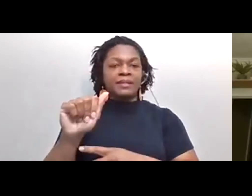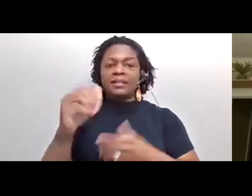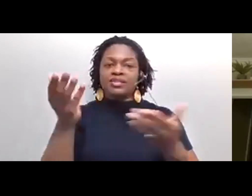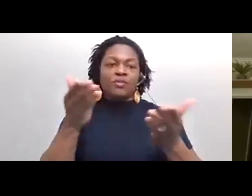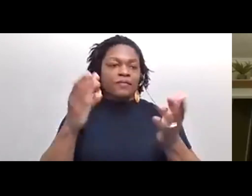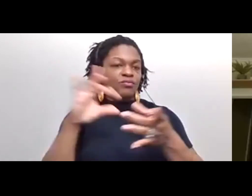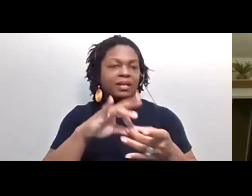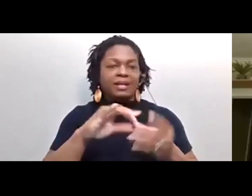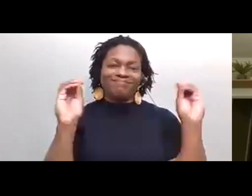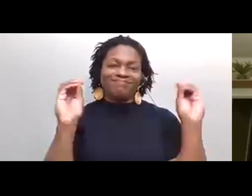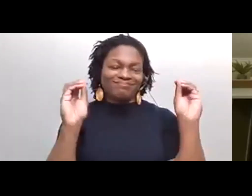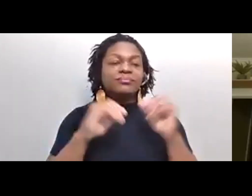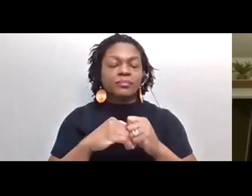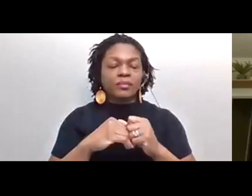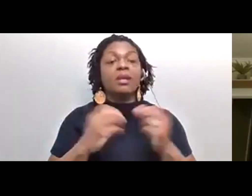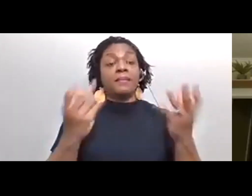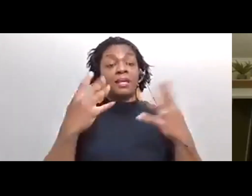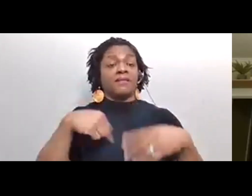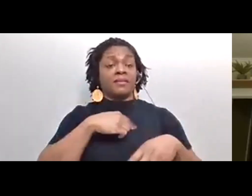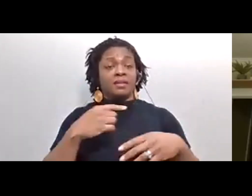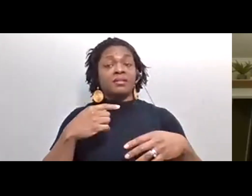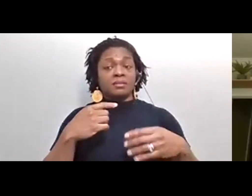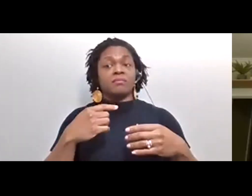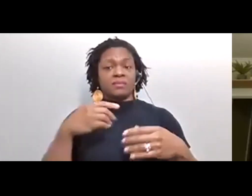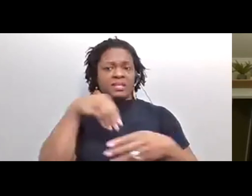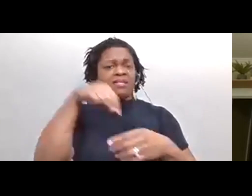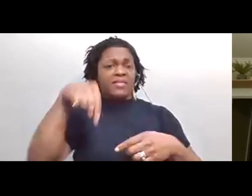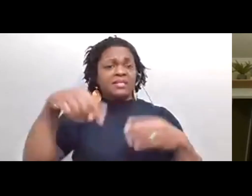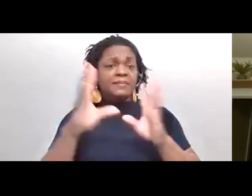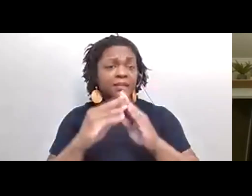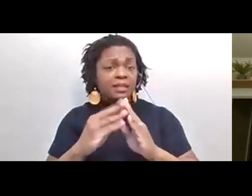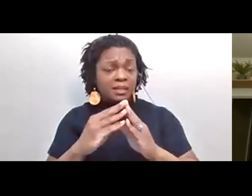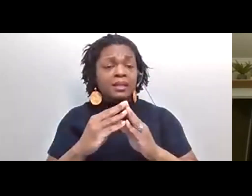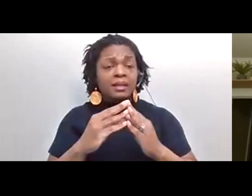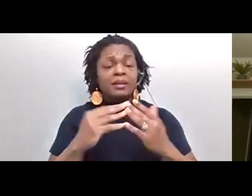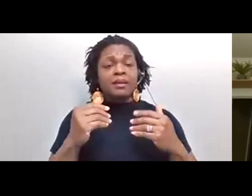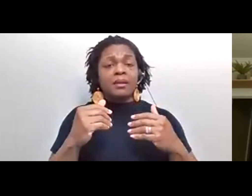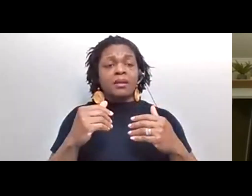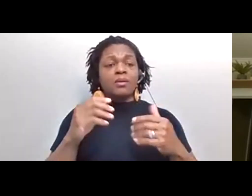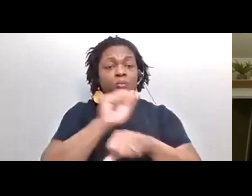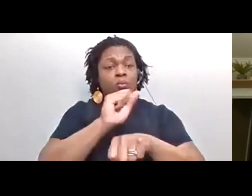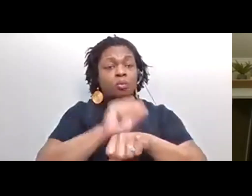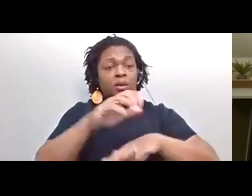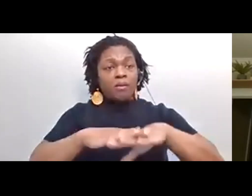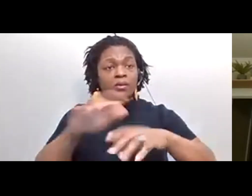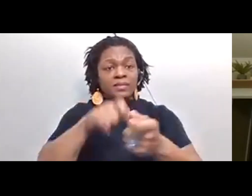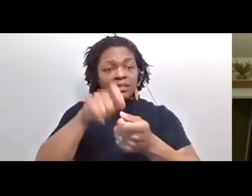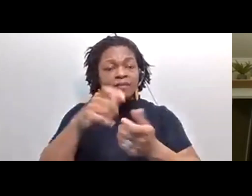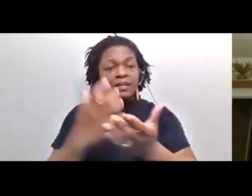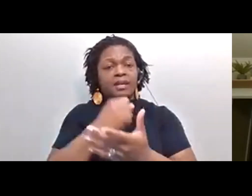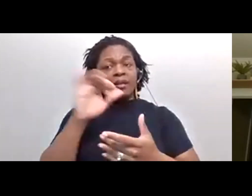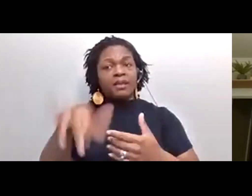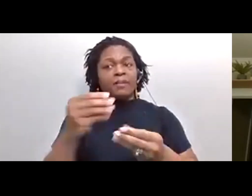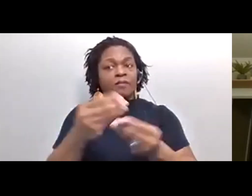So I know many of us on this call were working specifically on getting provider rates